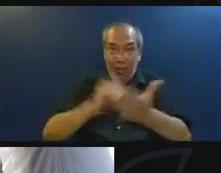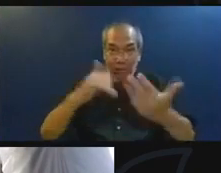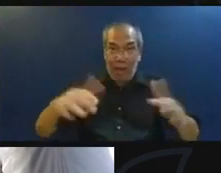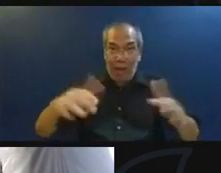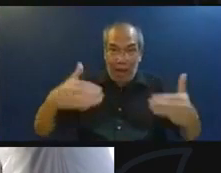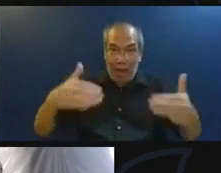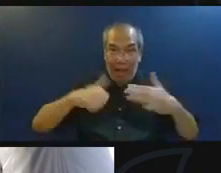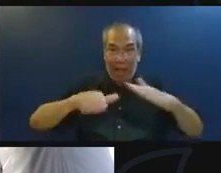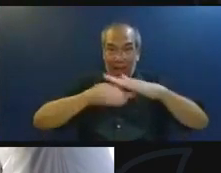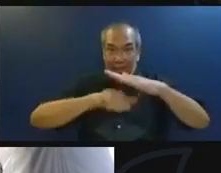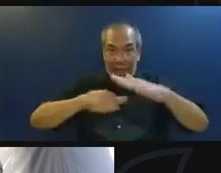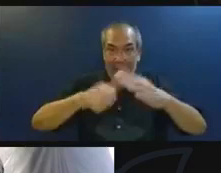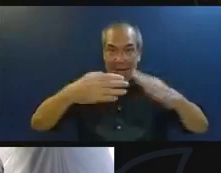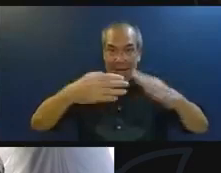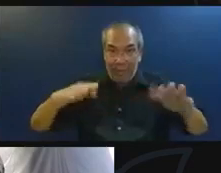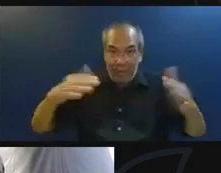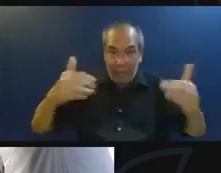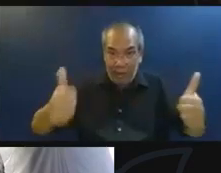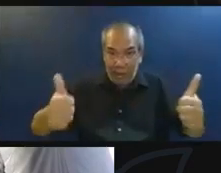So this is